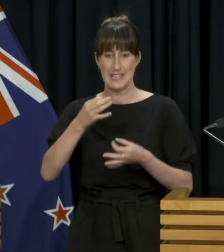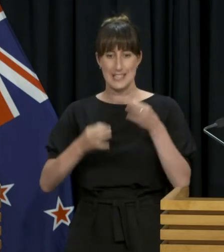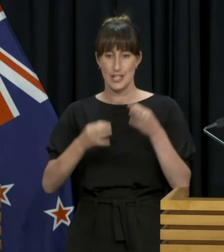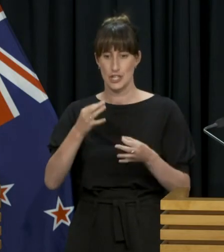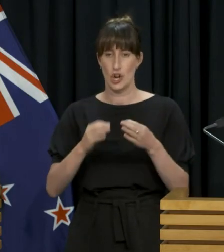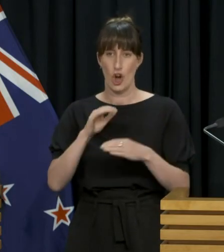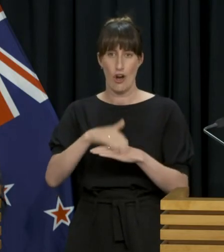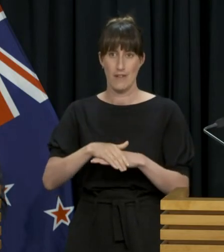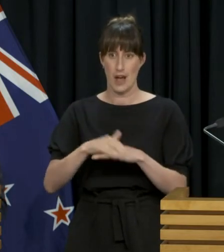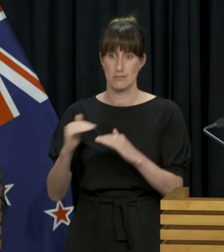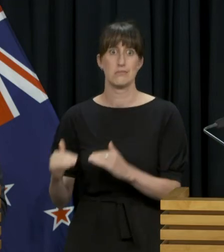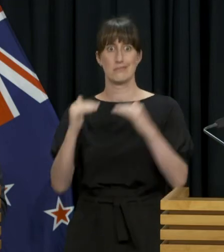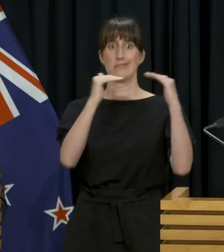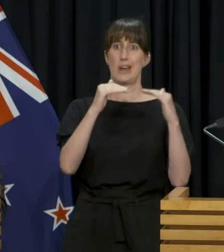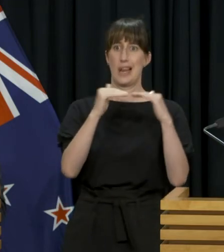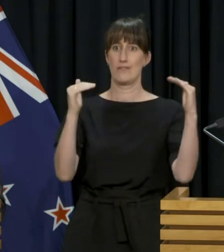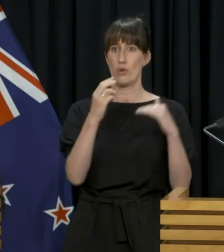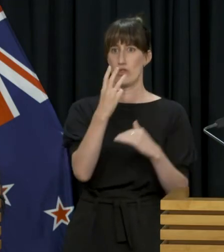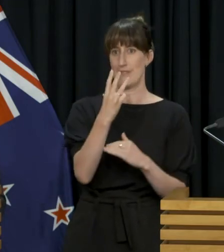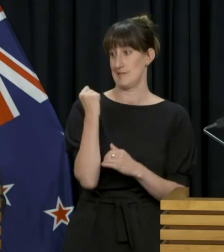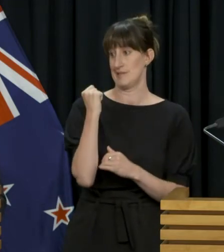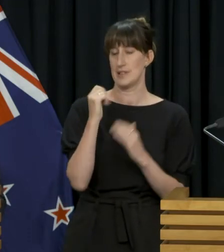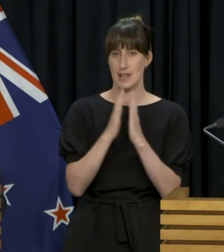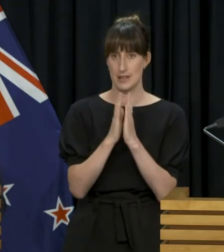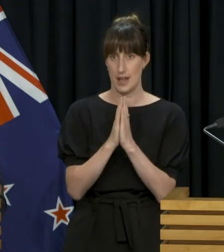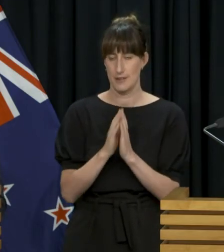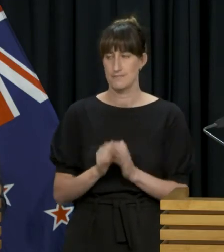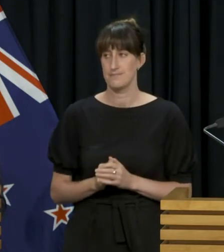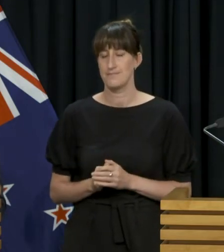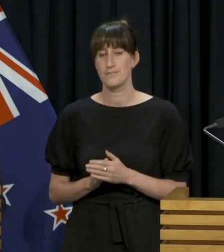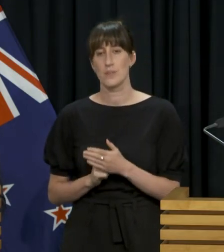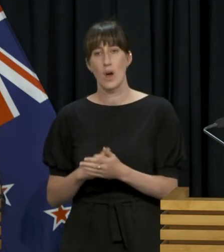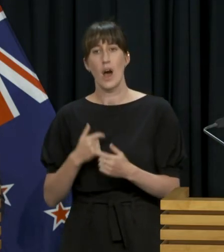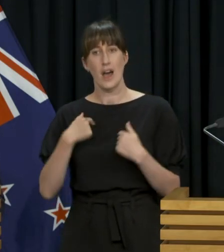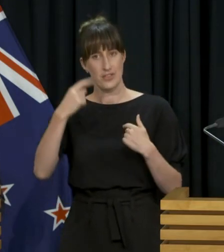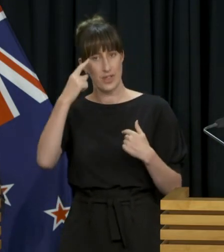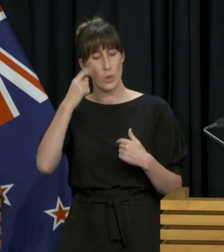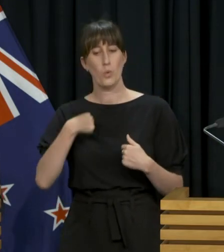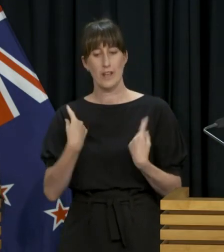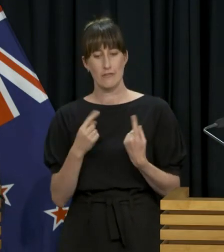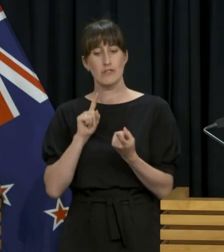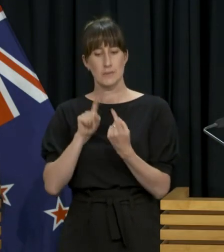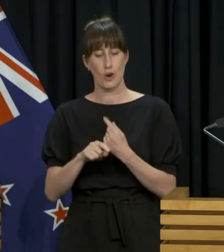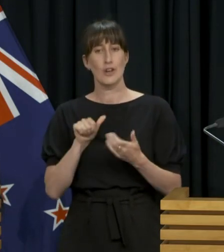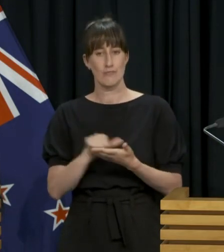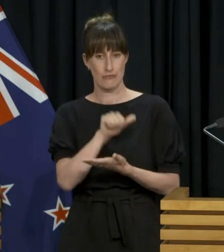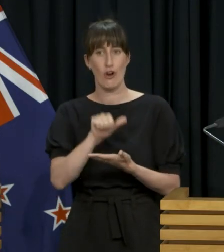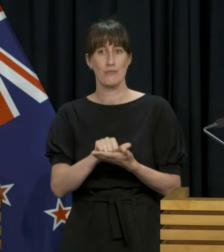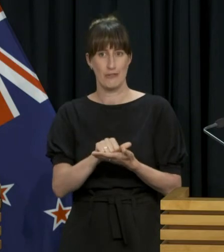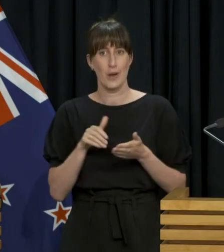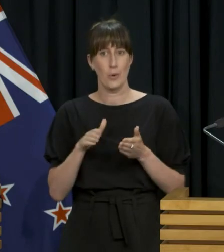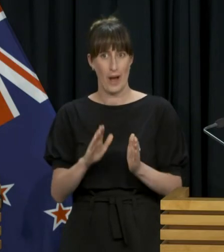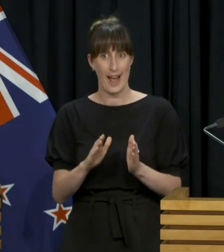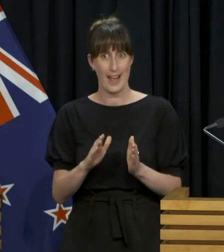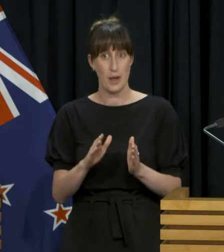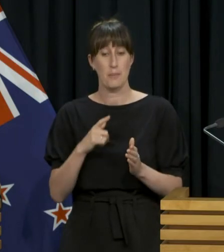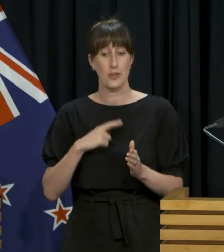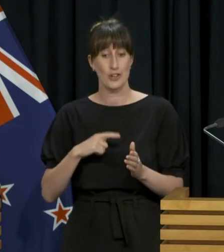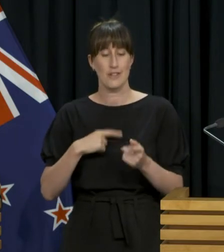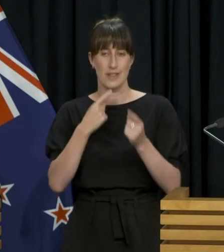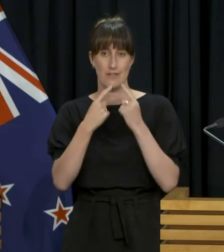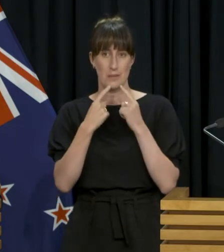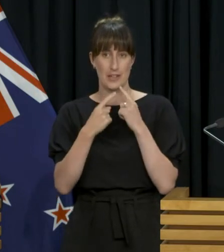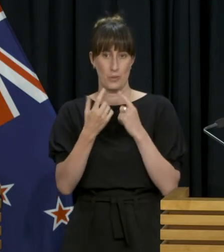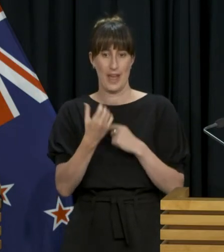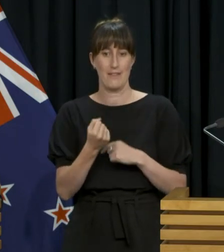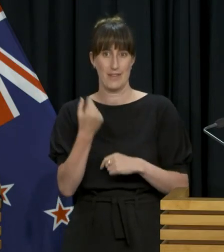the most appropriate response was, given the information that we knew at the time. I did not want to be standing here today and saying to